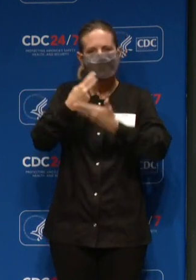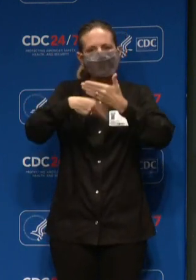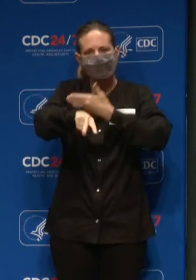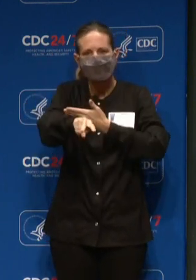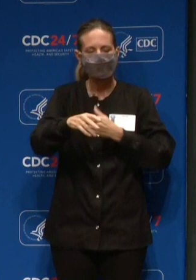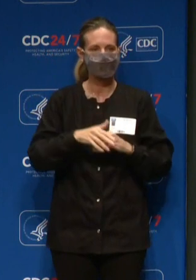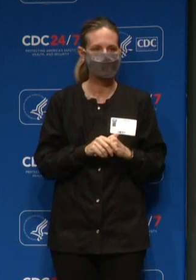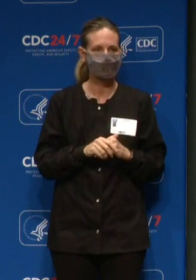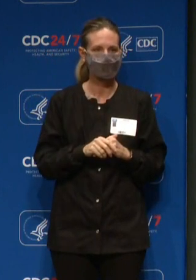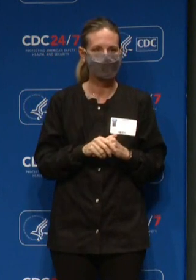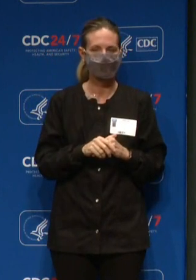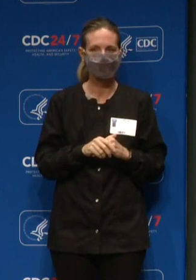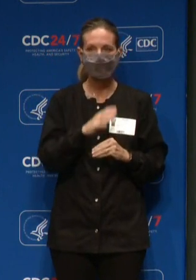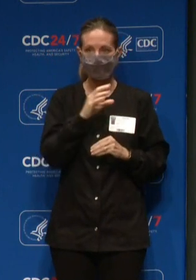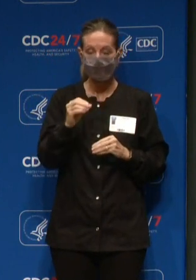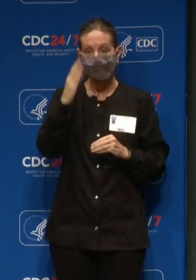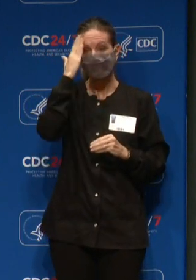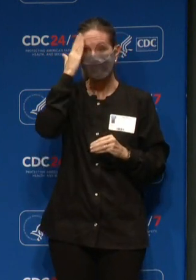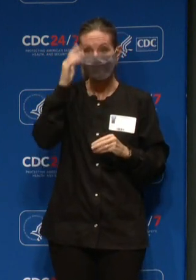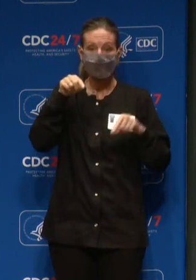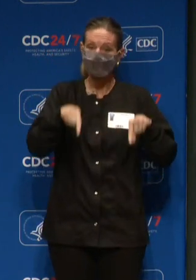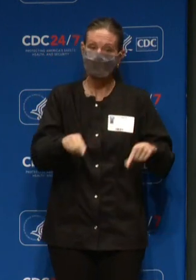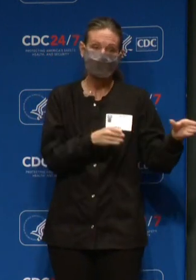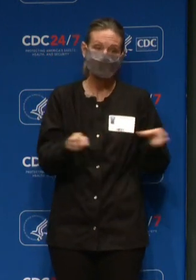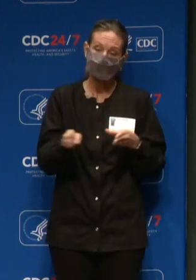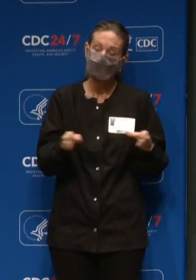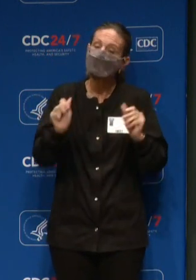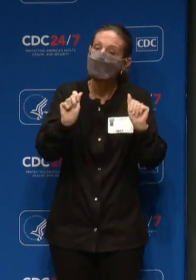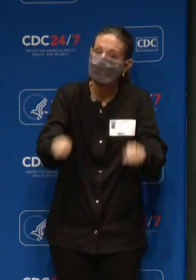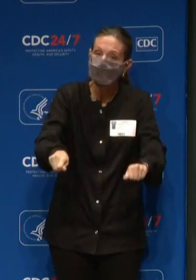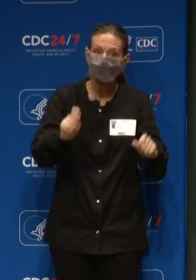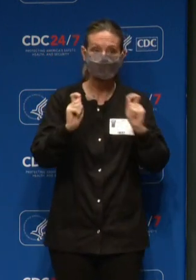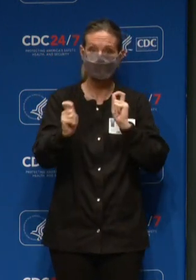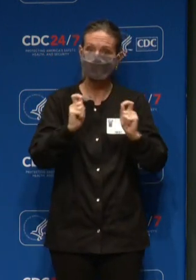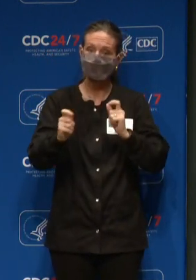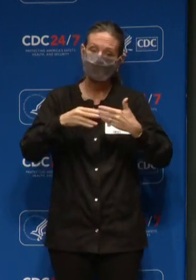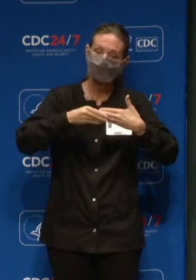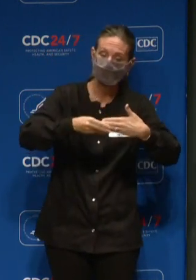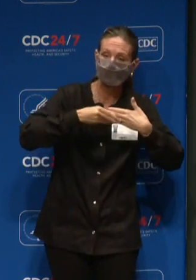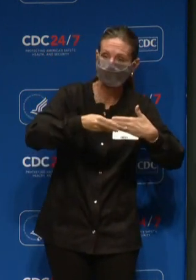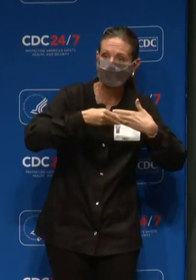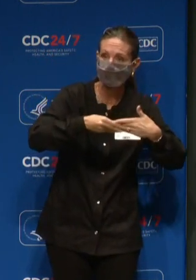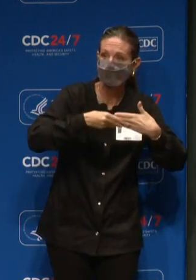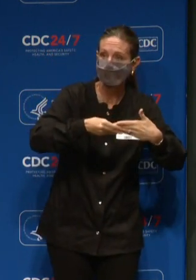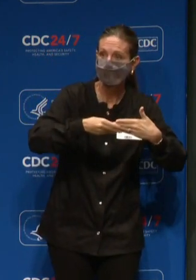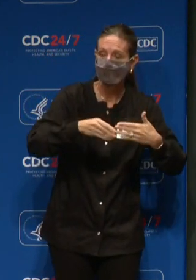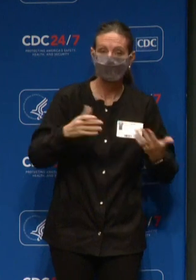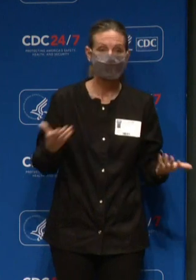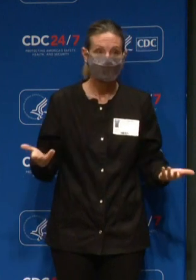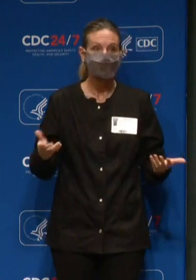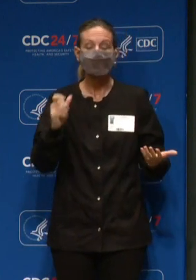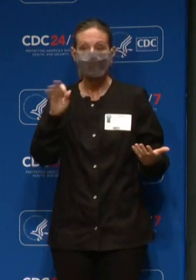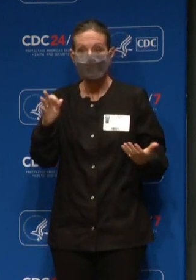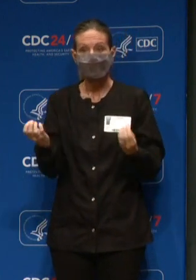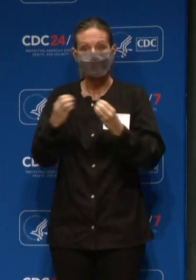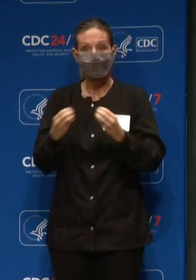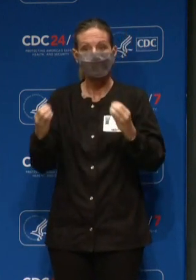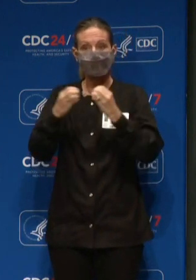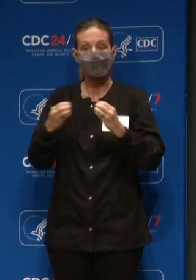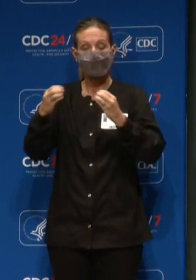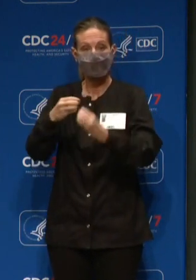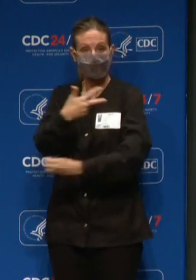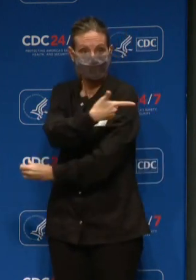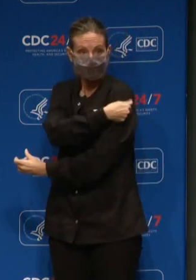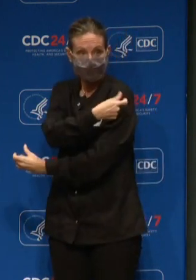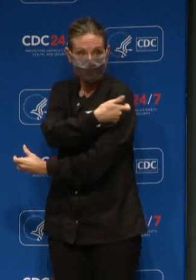to recognize that these plans are flexible because things may change as we learn more about which vaccines become available in what